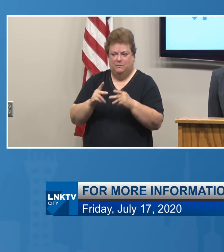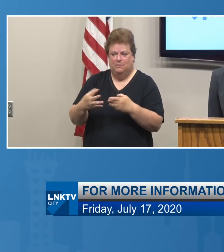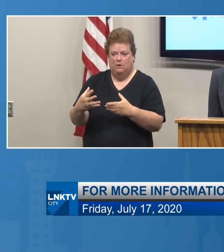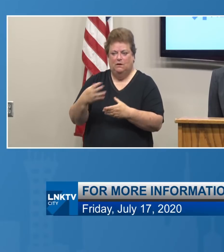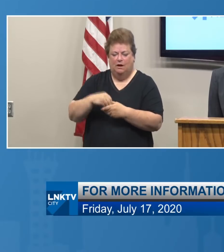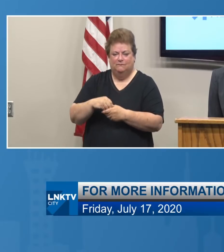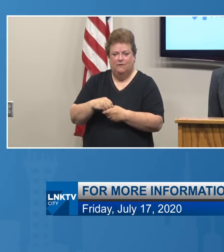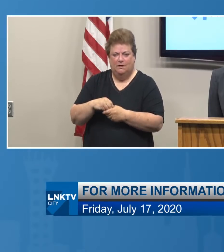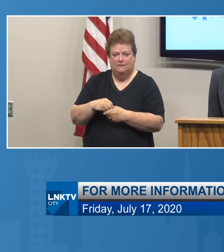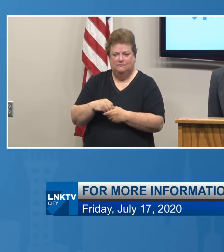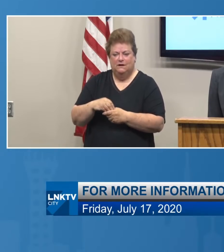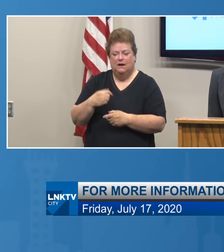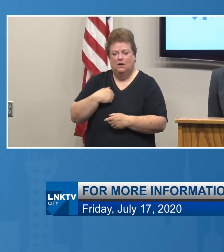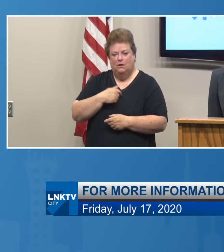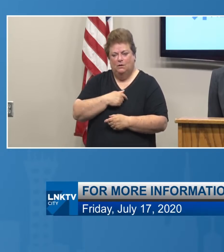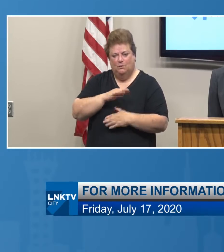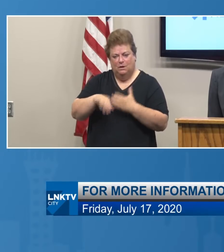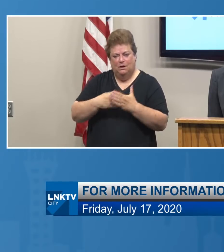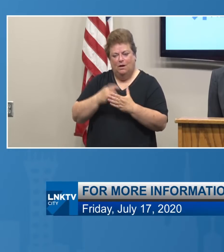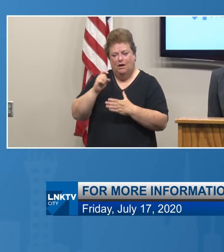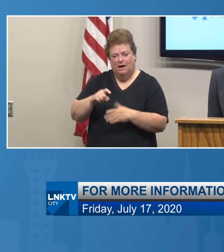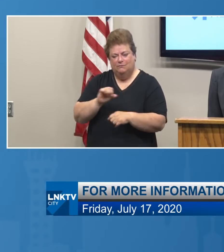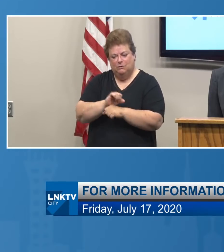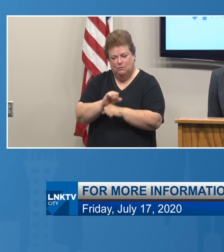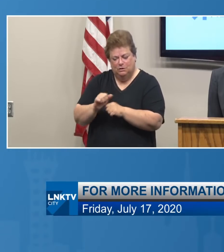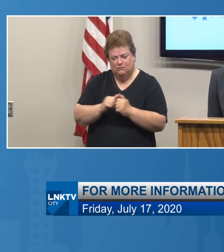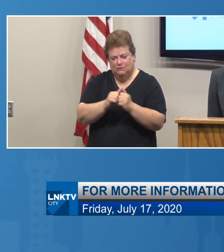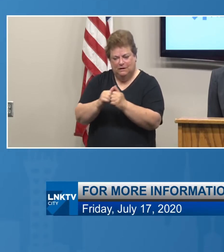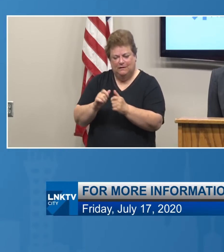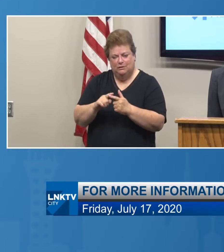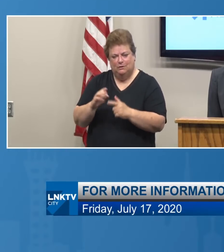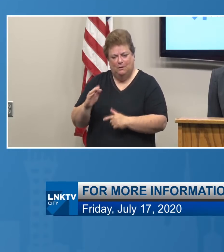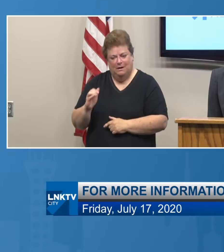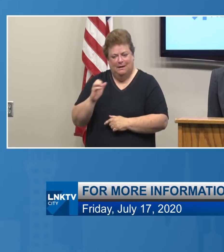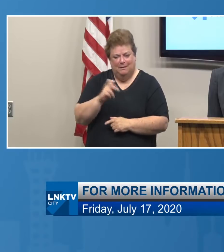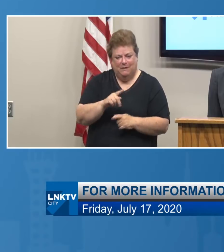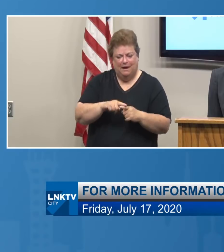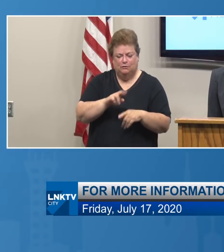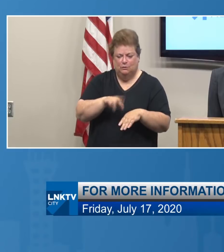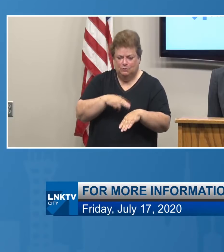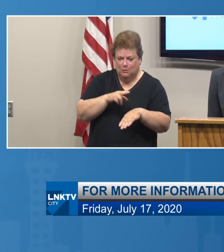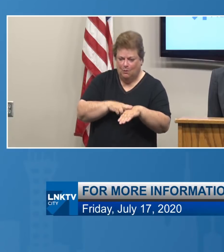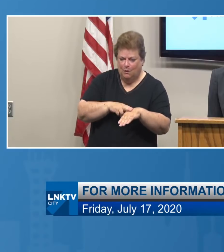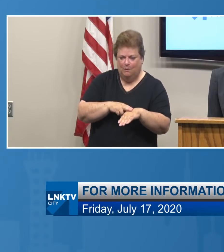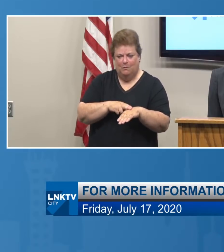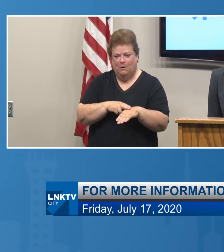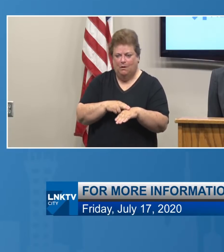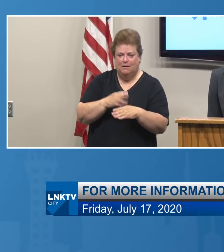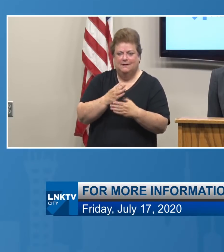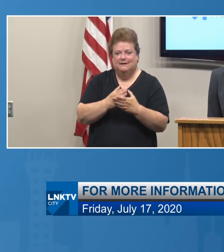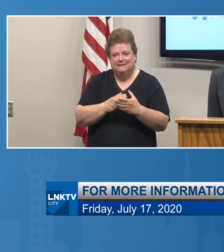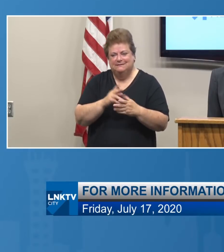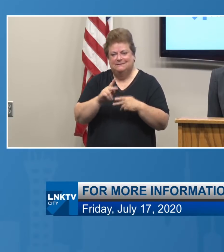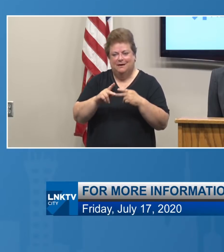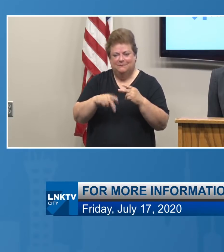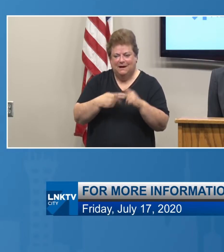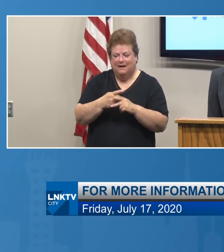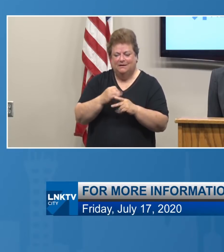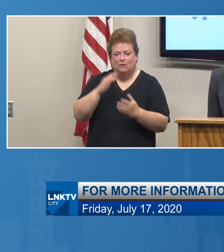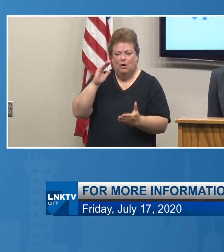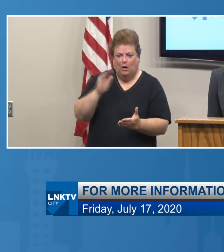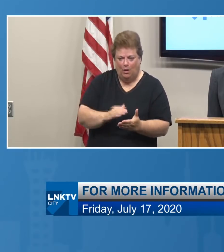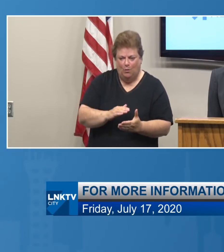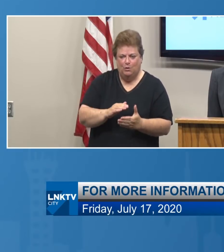have to play a part in this to get things back to somewhat normalcy, or at least to lower the risk of